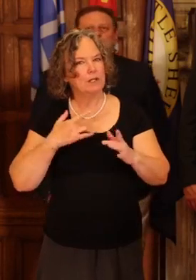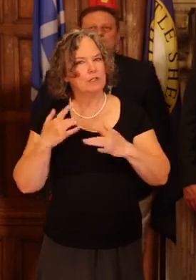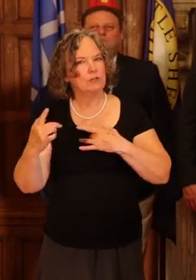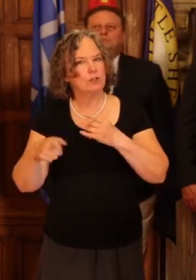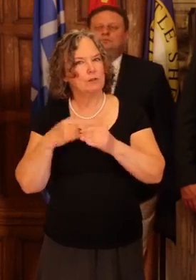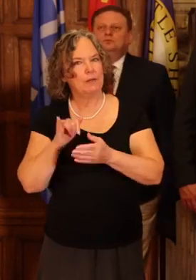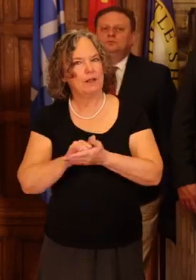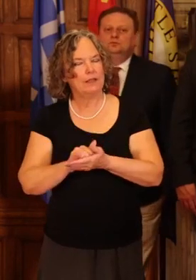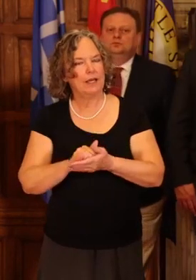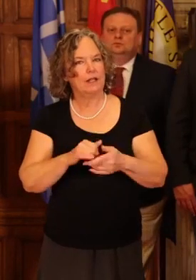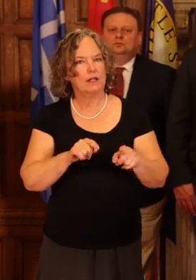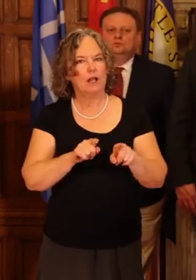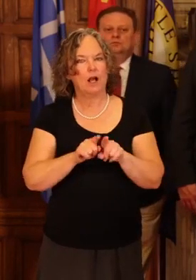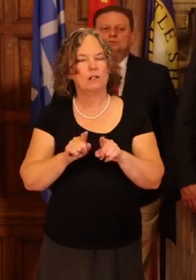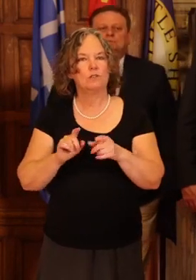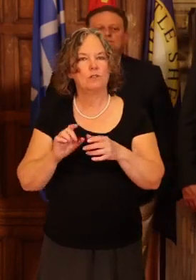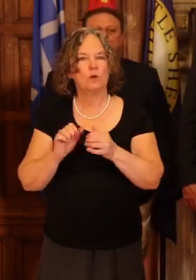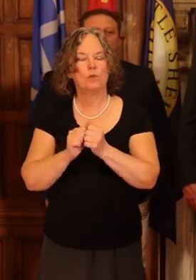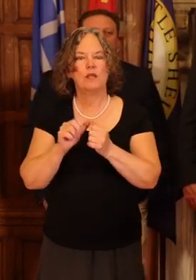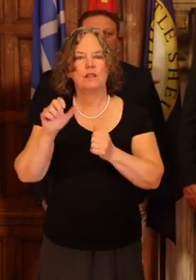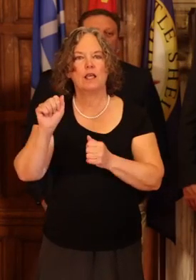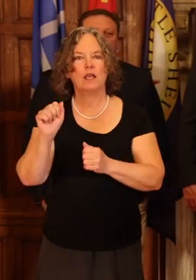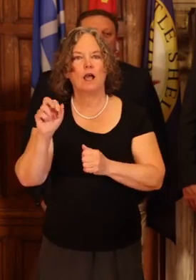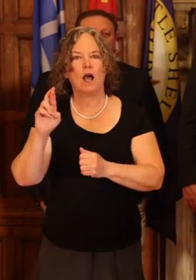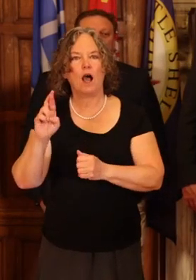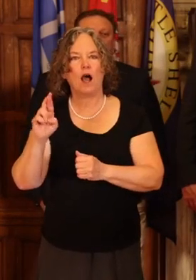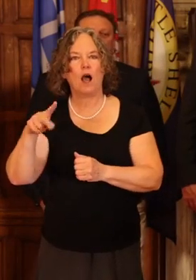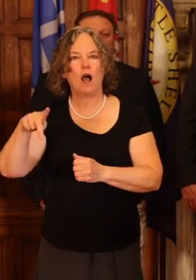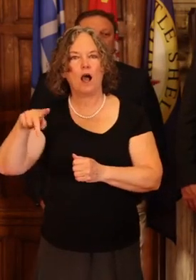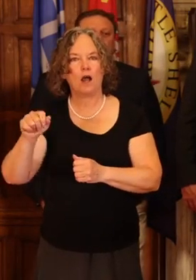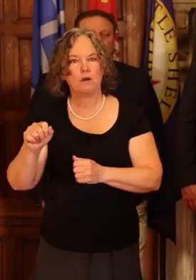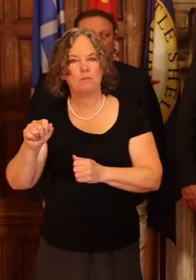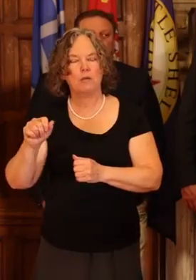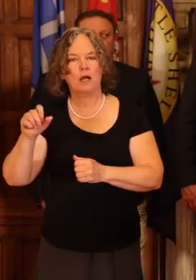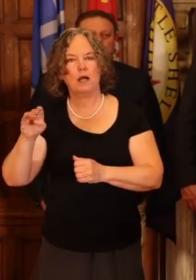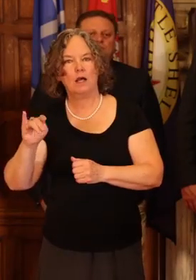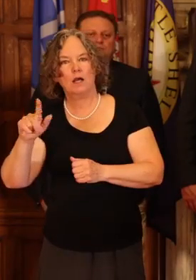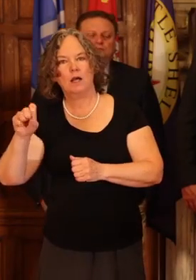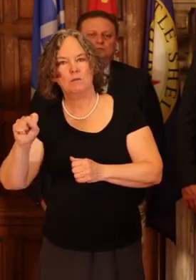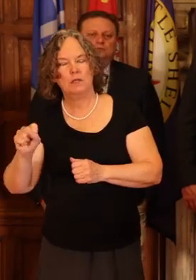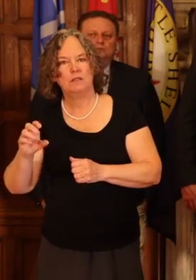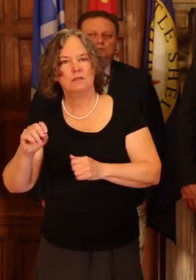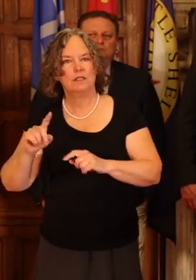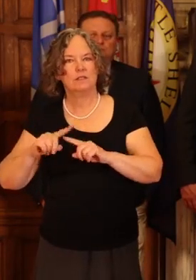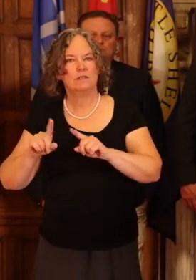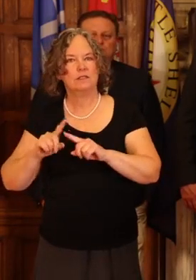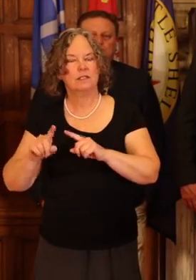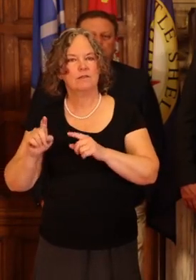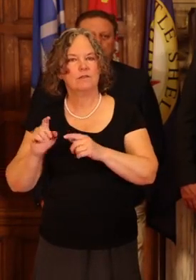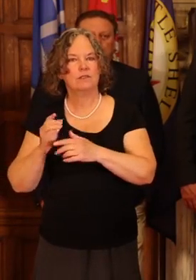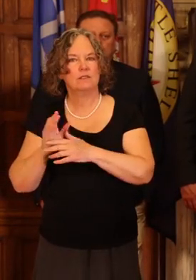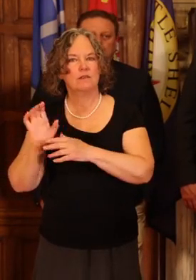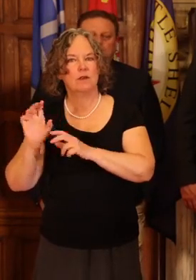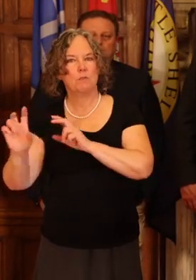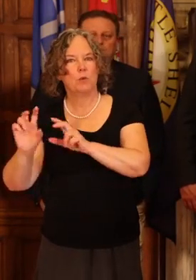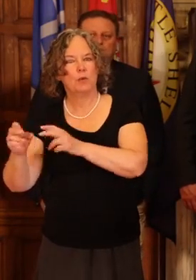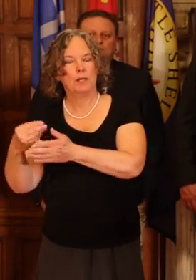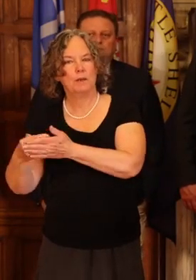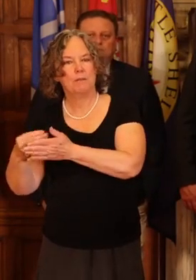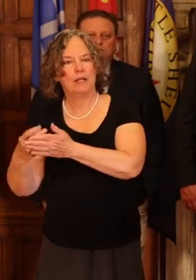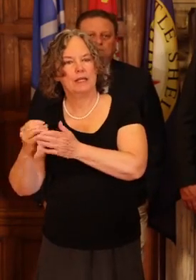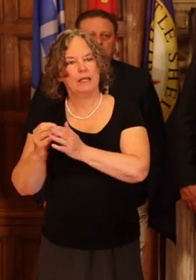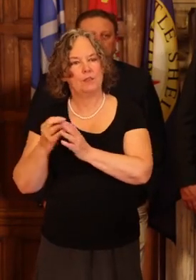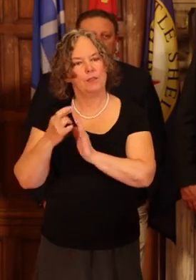legislation. And then also with the ARPA bills, there's sort of a balance between legislators appropriated money, but then there's a bill for your office, like